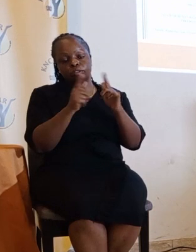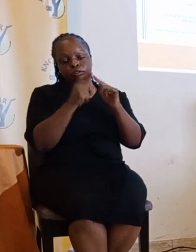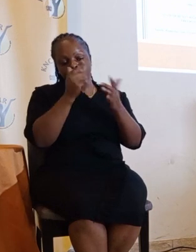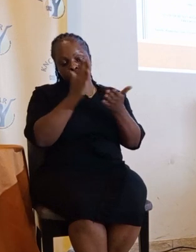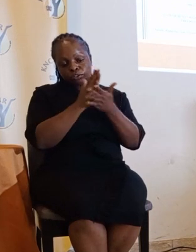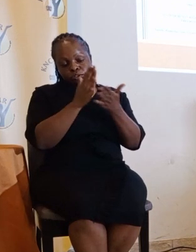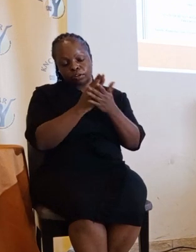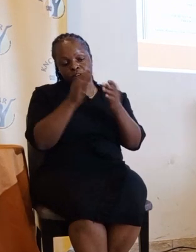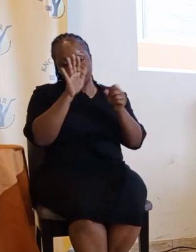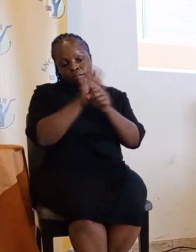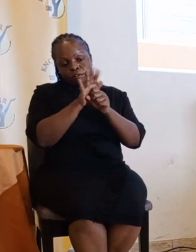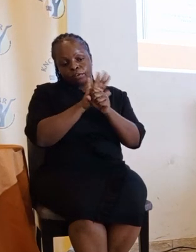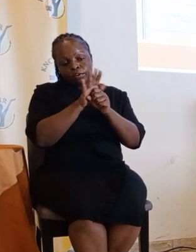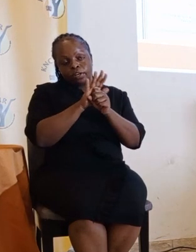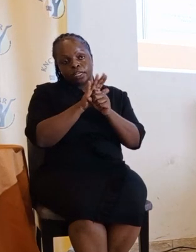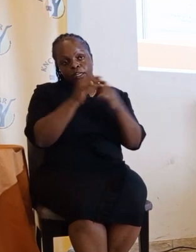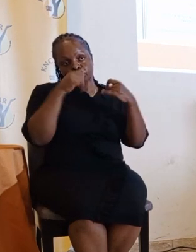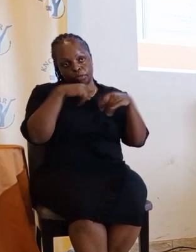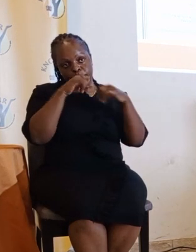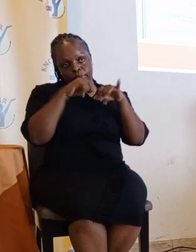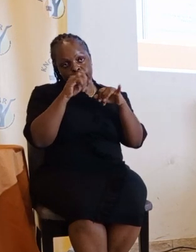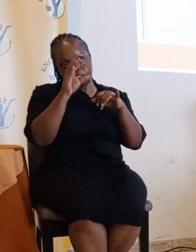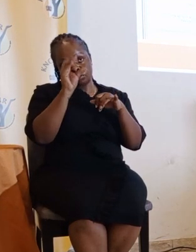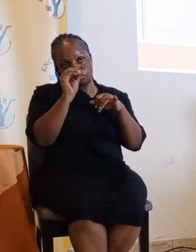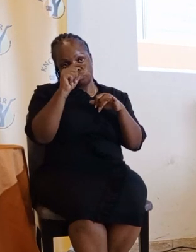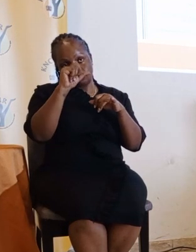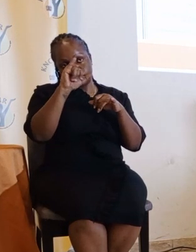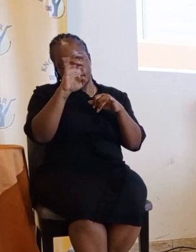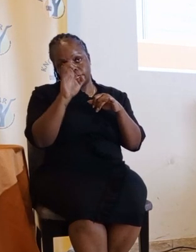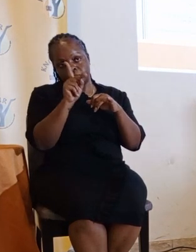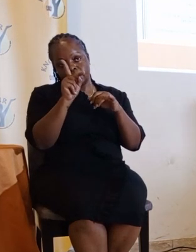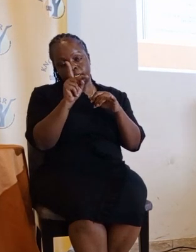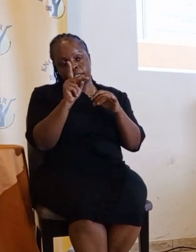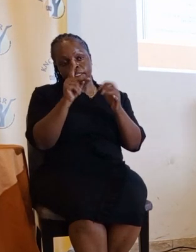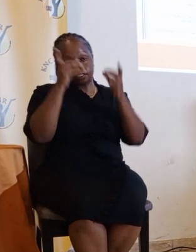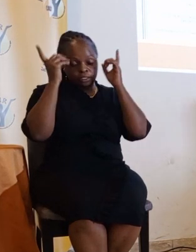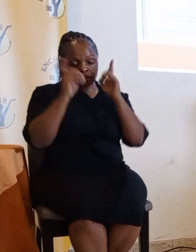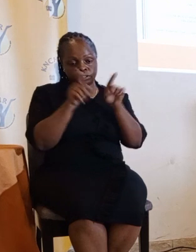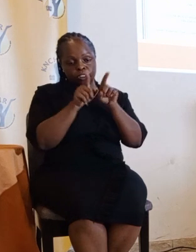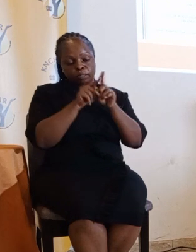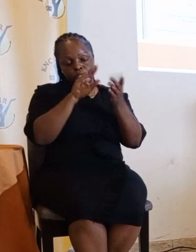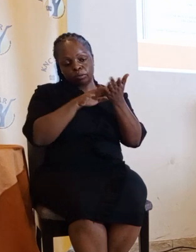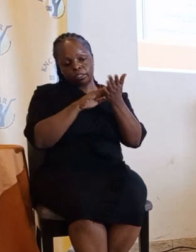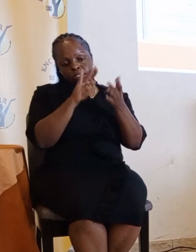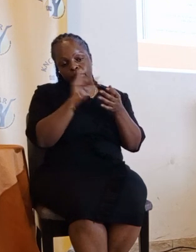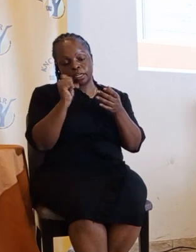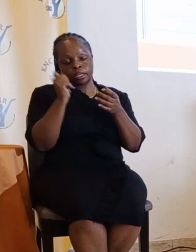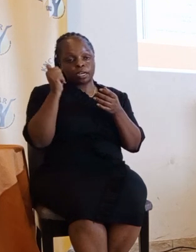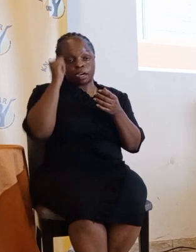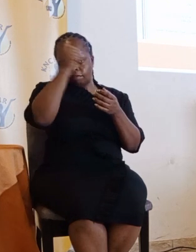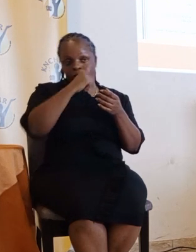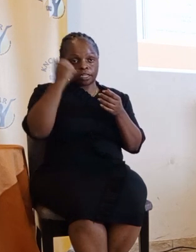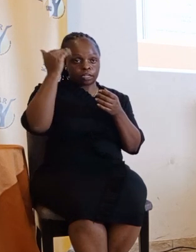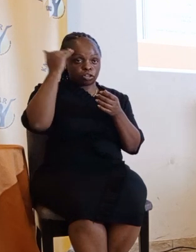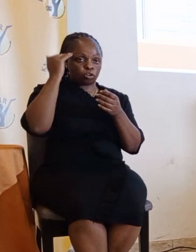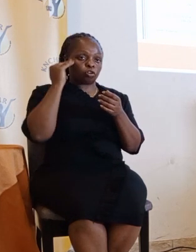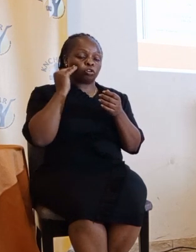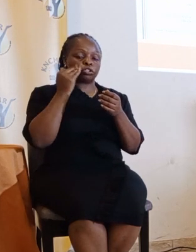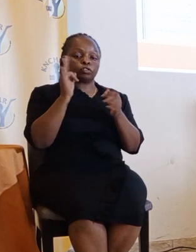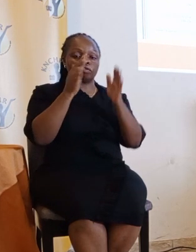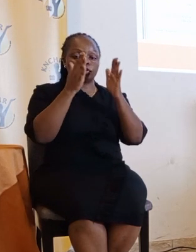full implementation of the Ogiek decision as recommended by the African Court of Human and People's